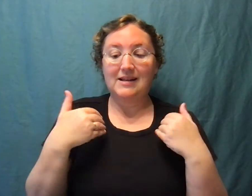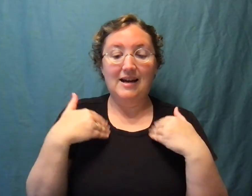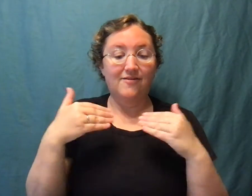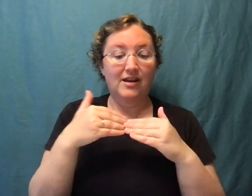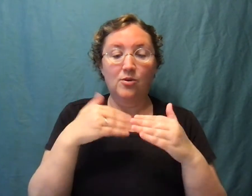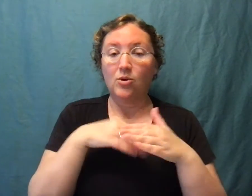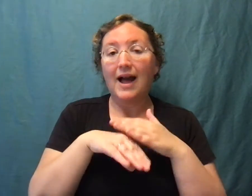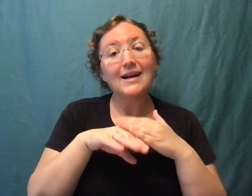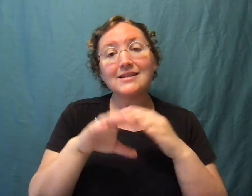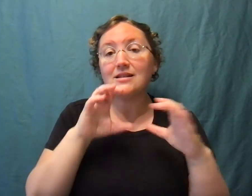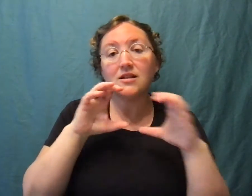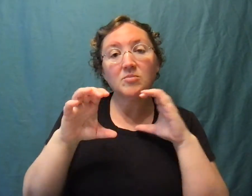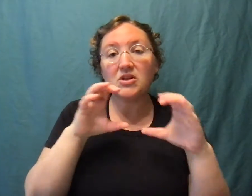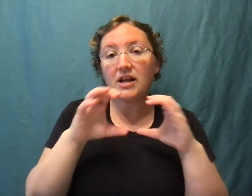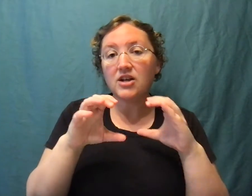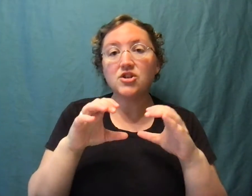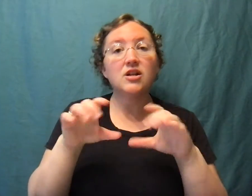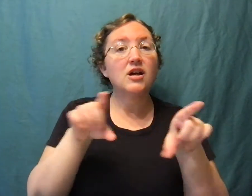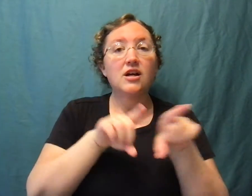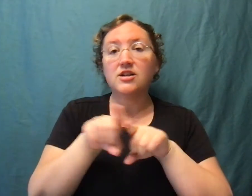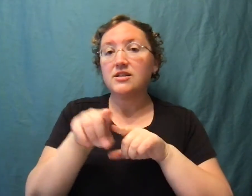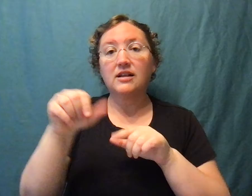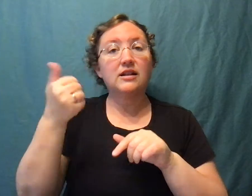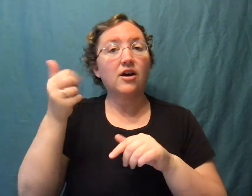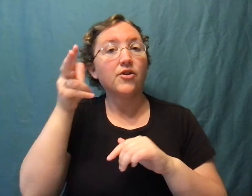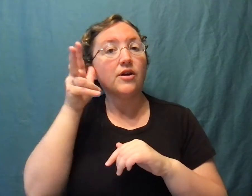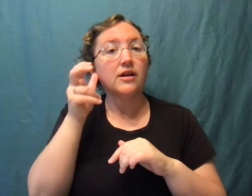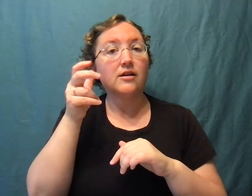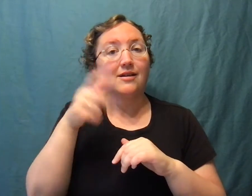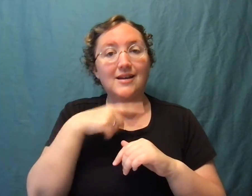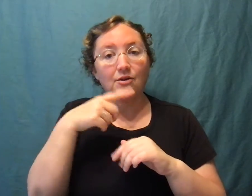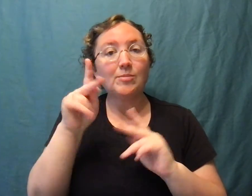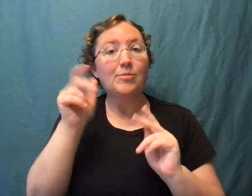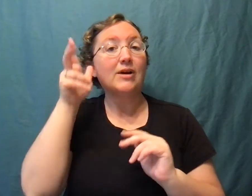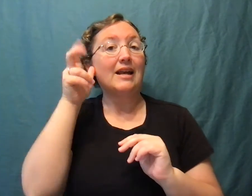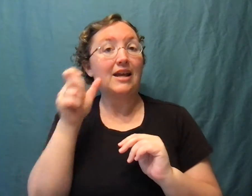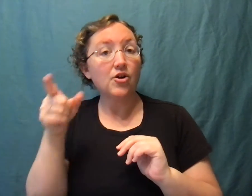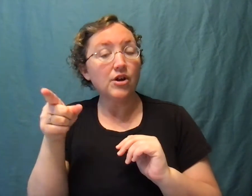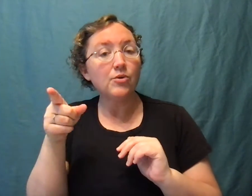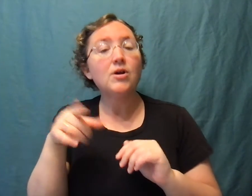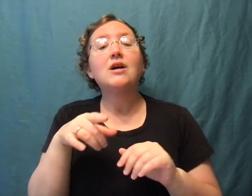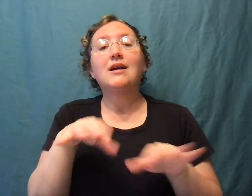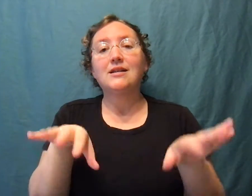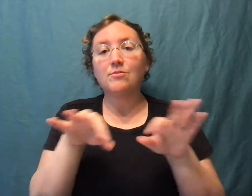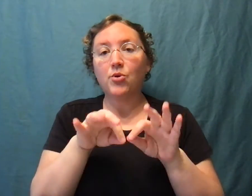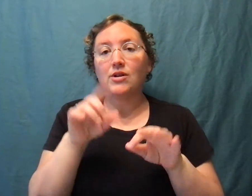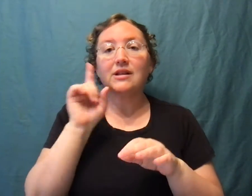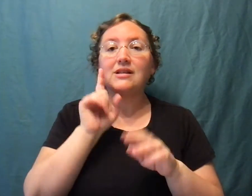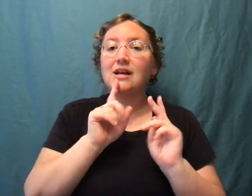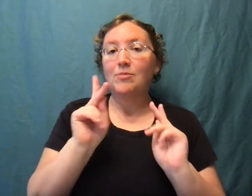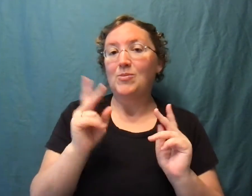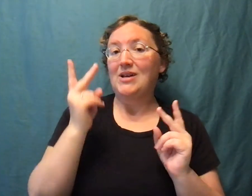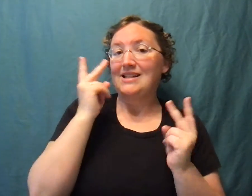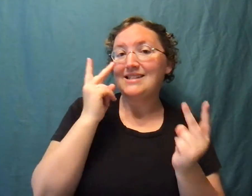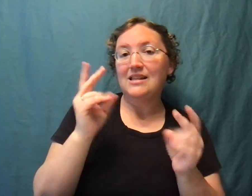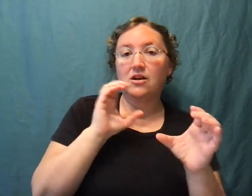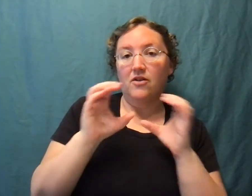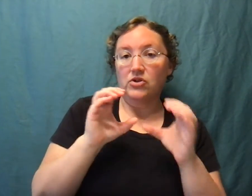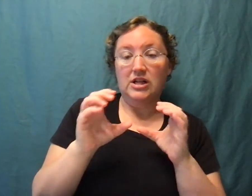have equal access to communication. Just like the other hearing people can hear you, it's important that the deaf people can see the conversation